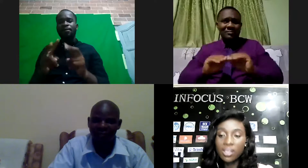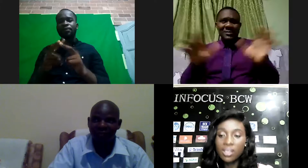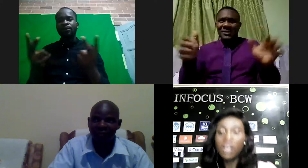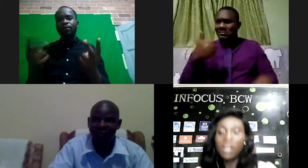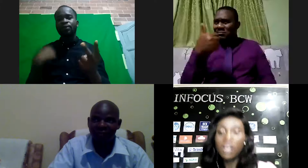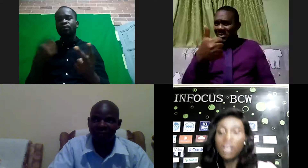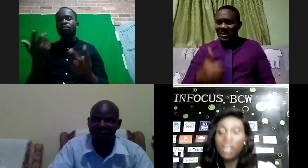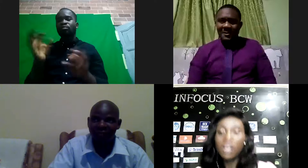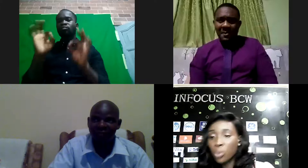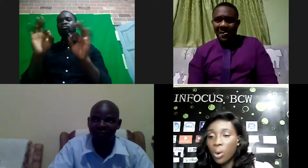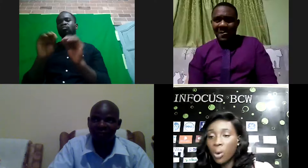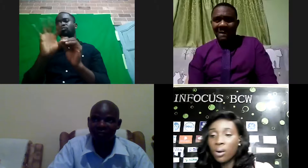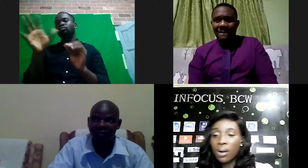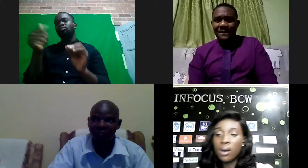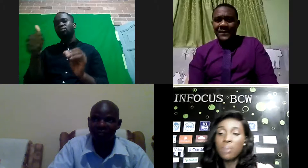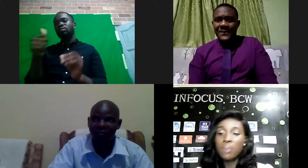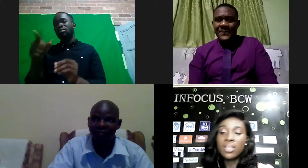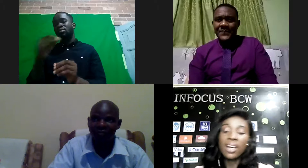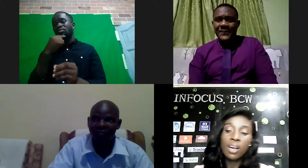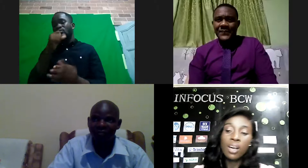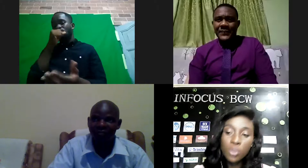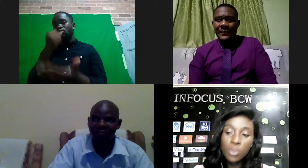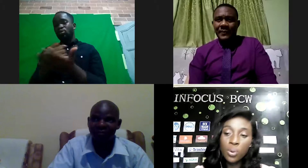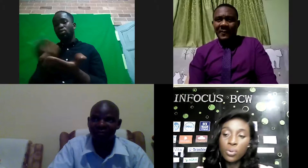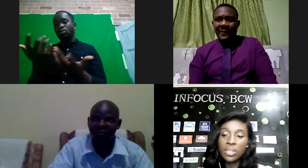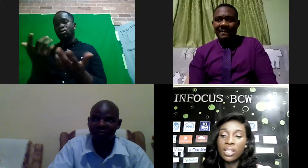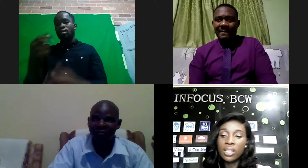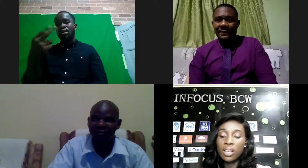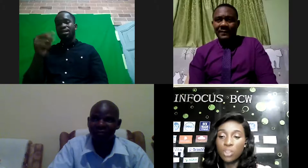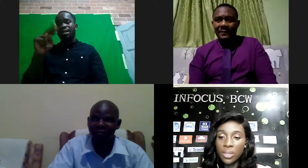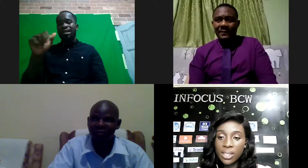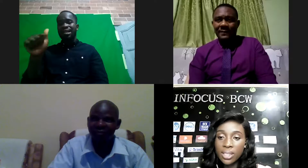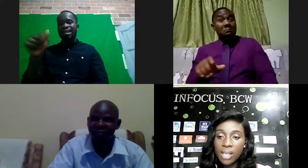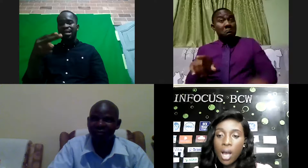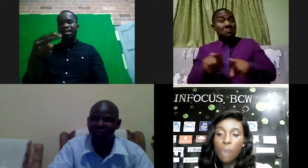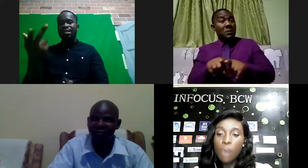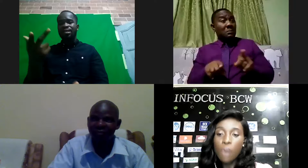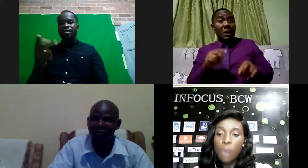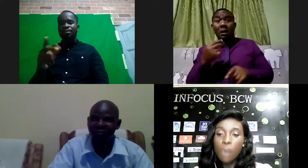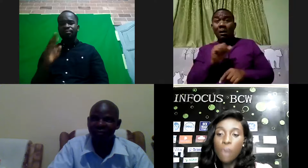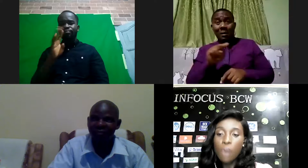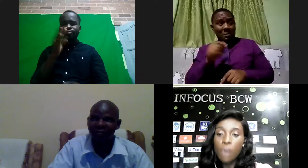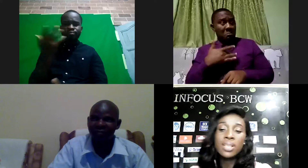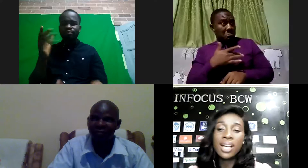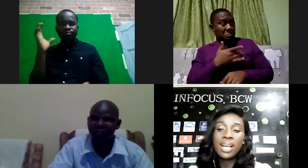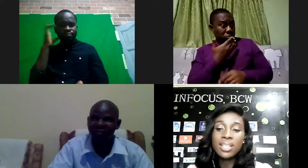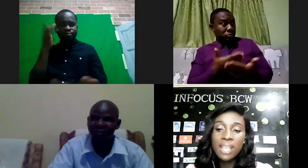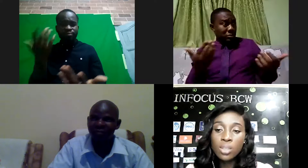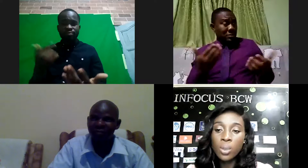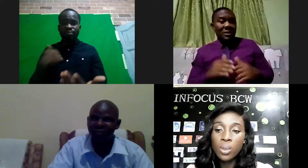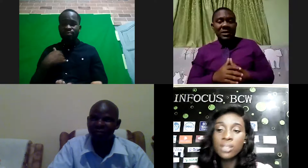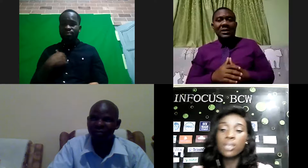that. And I'm sure Miss Hannah also really enjoyed it. We move to Miss Hannah's